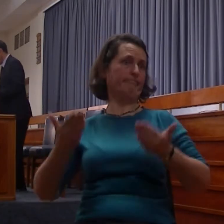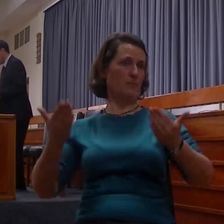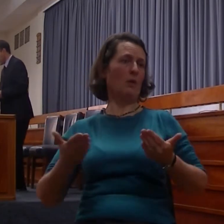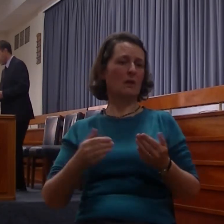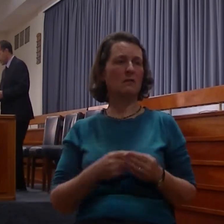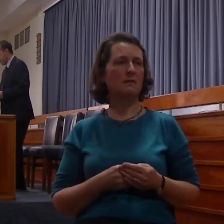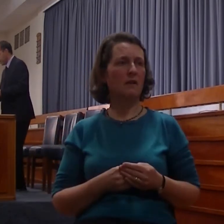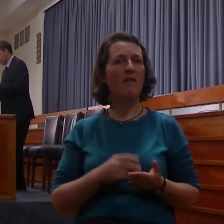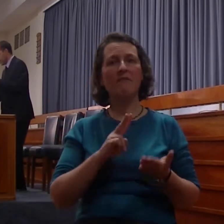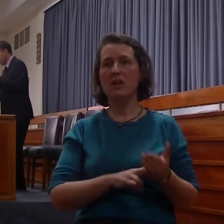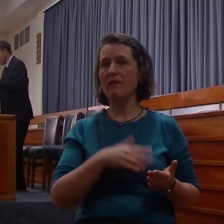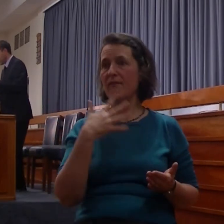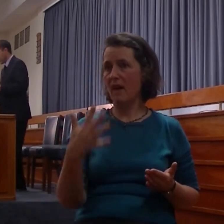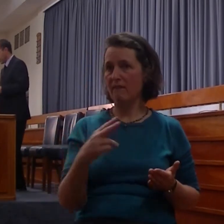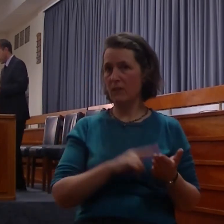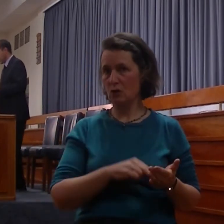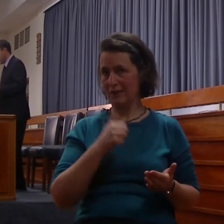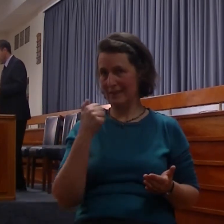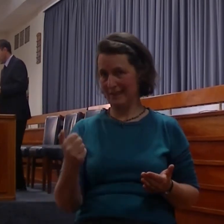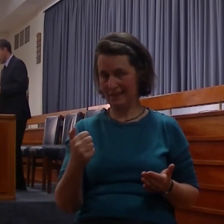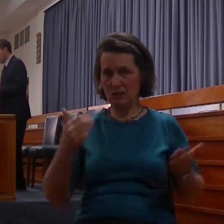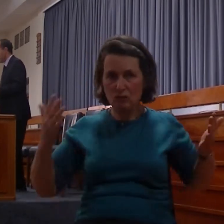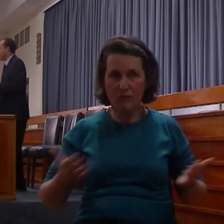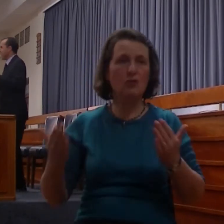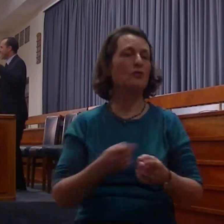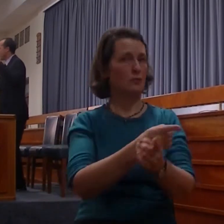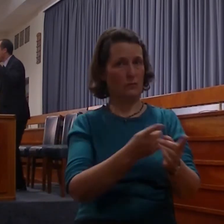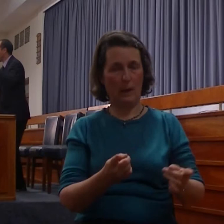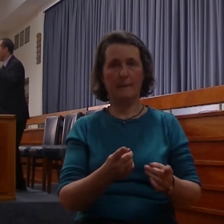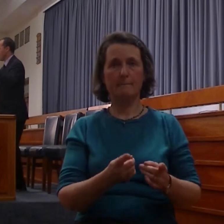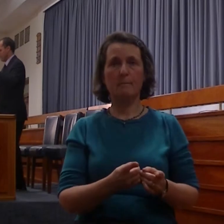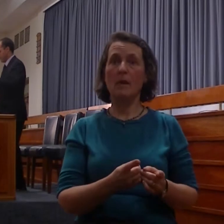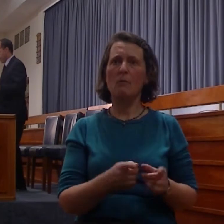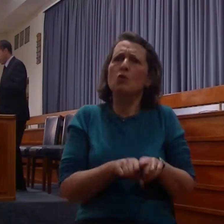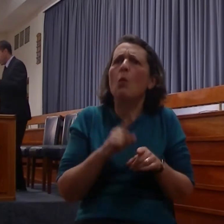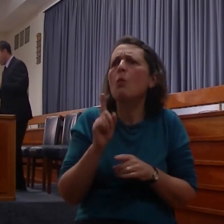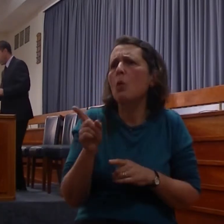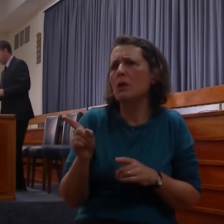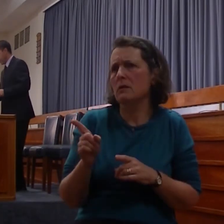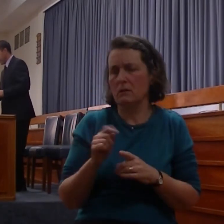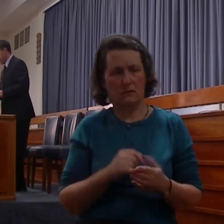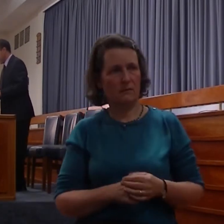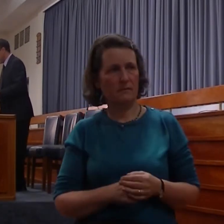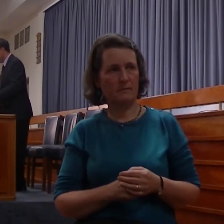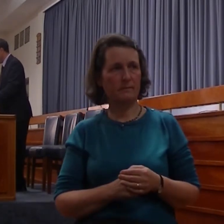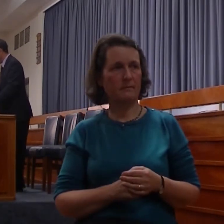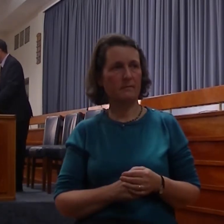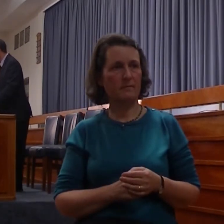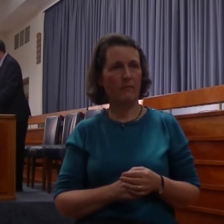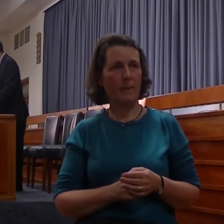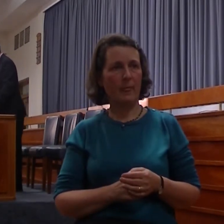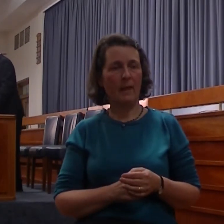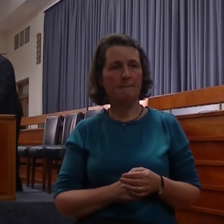must hurry on. Because the fifth one, there is an exhortation. And in verse 5 and 6, we can see that exhortation